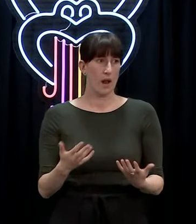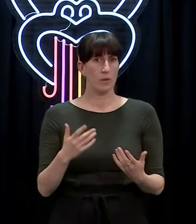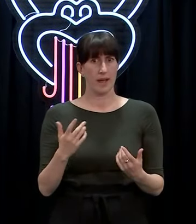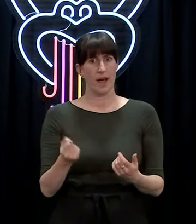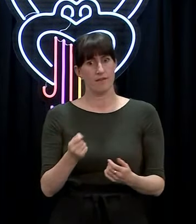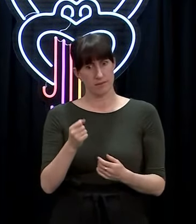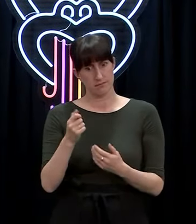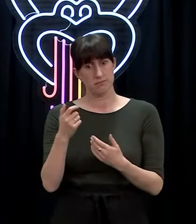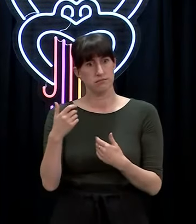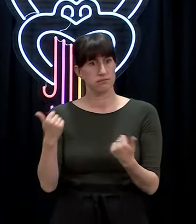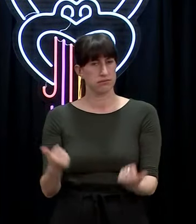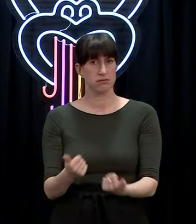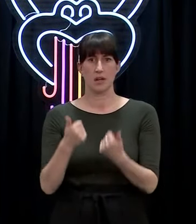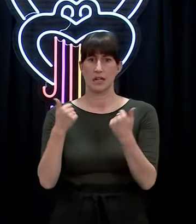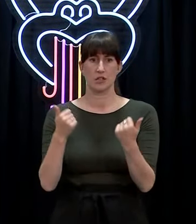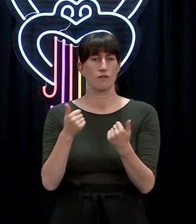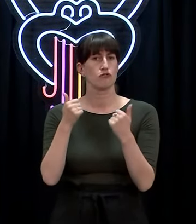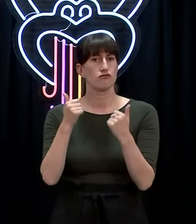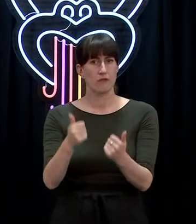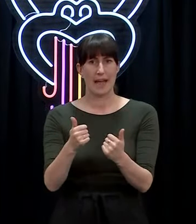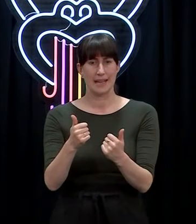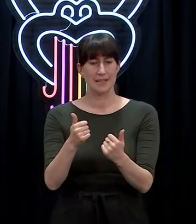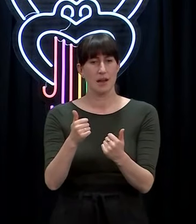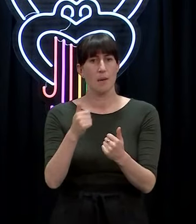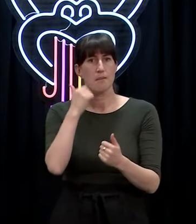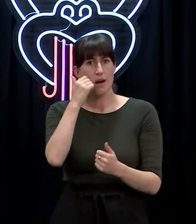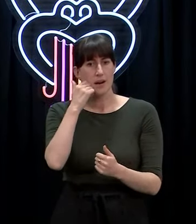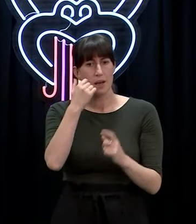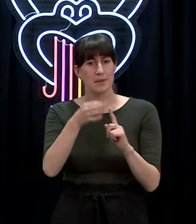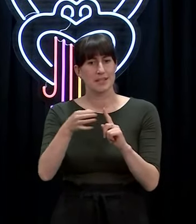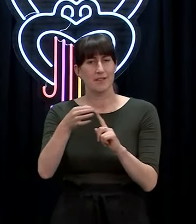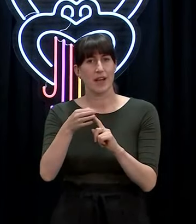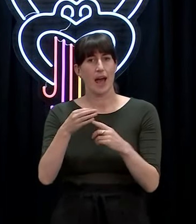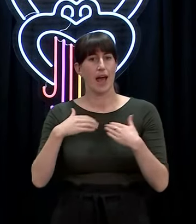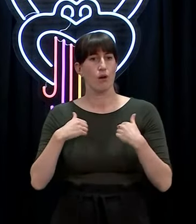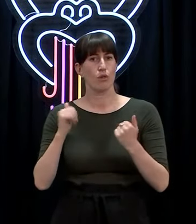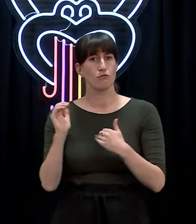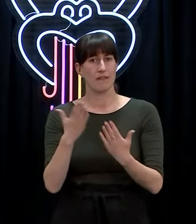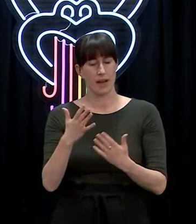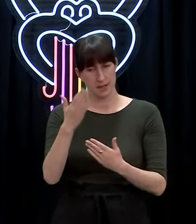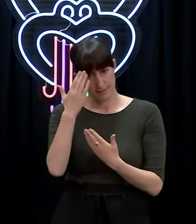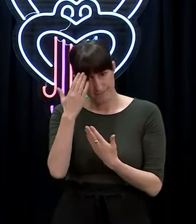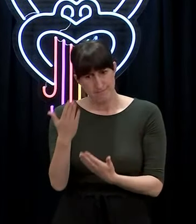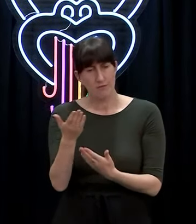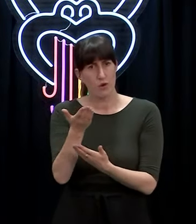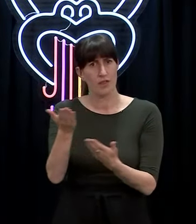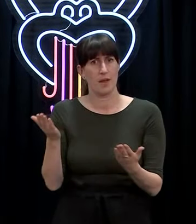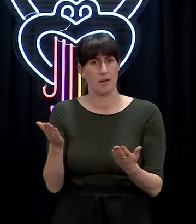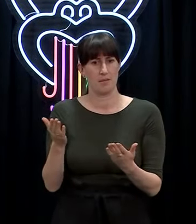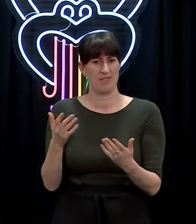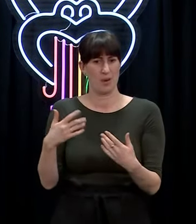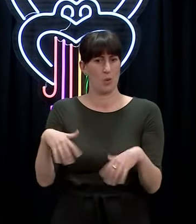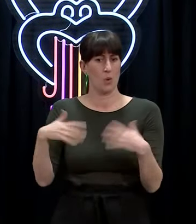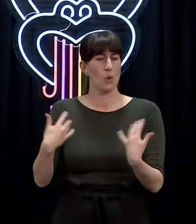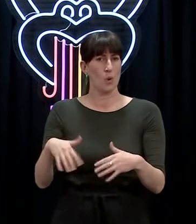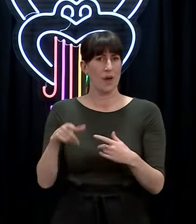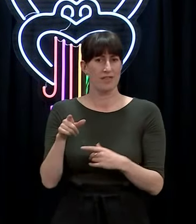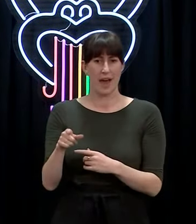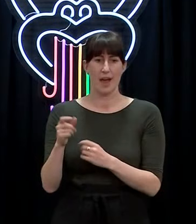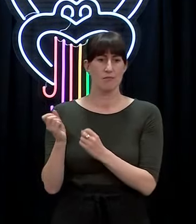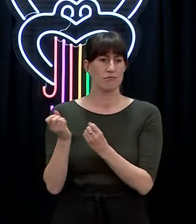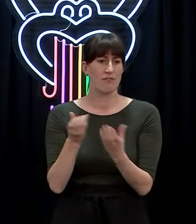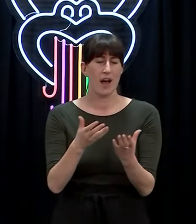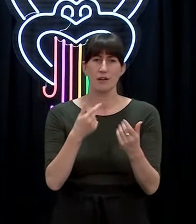health providers who have been working incredibly hard to reach into those communities, to make sure that they have good information, to make sure they